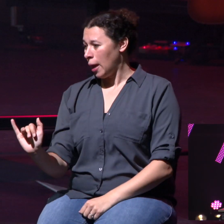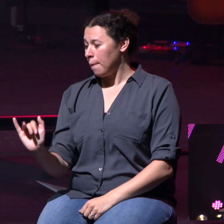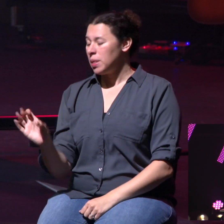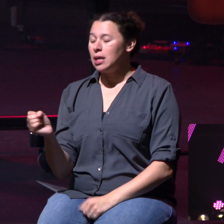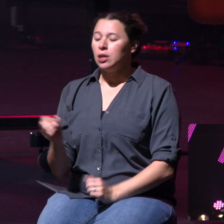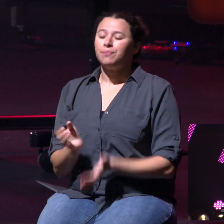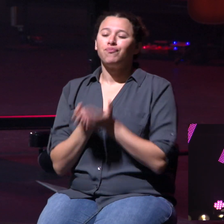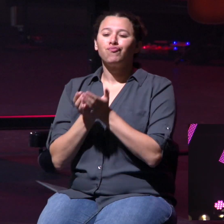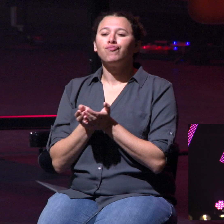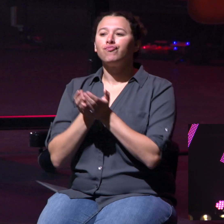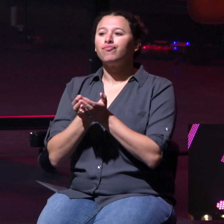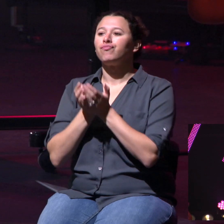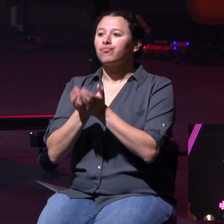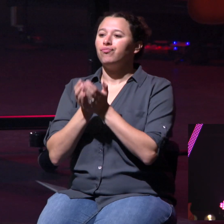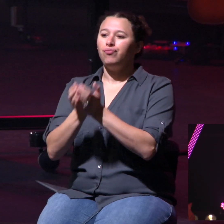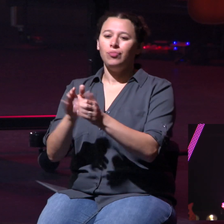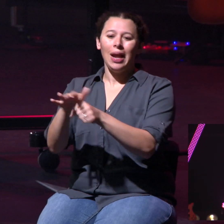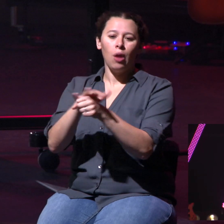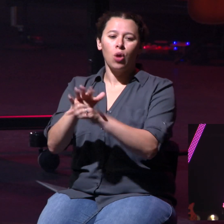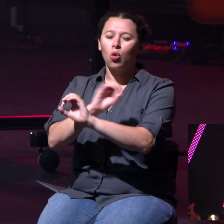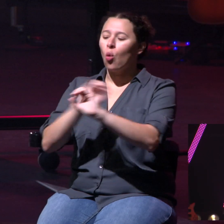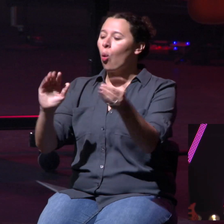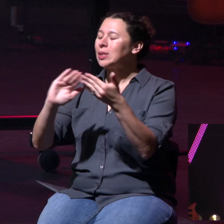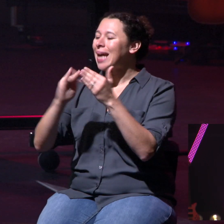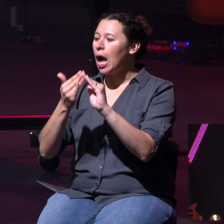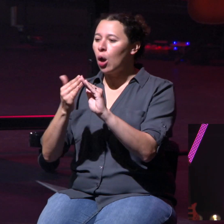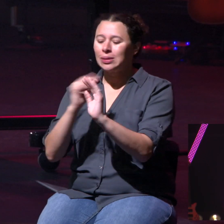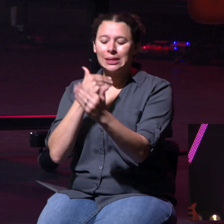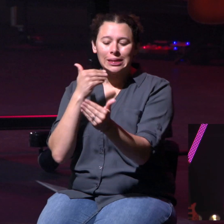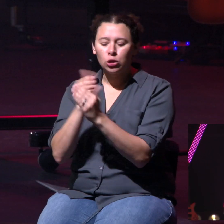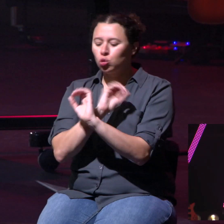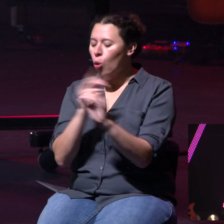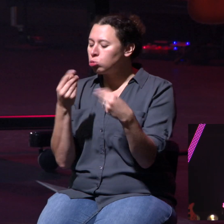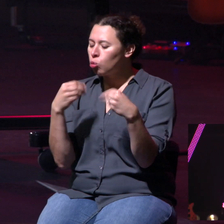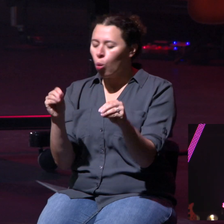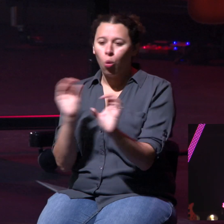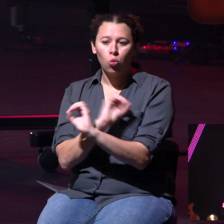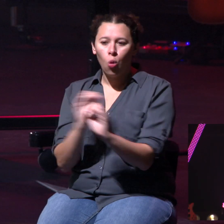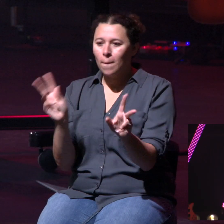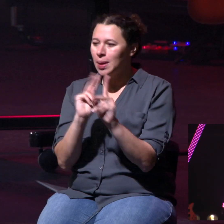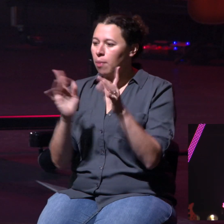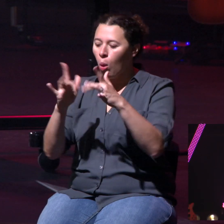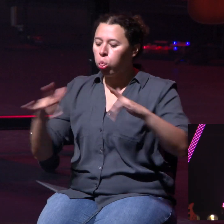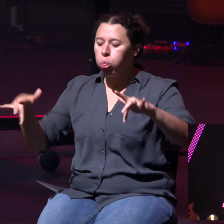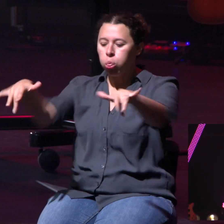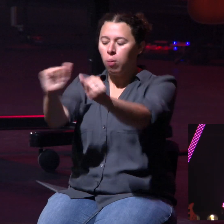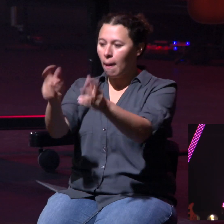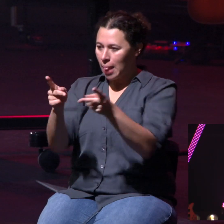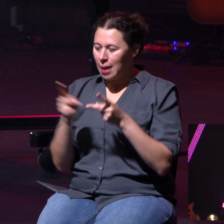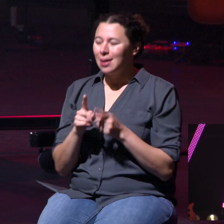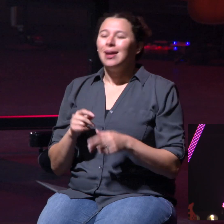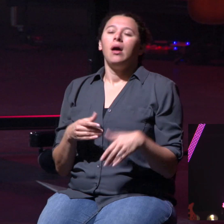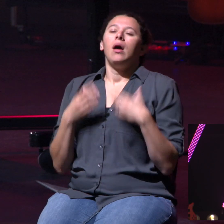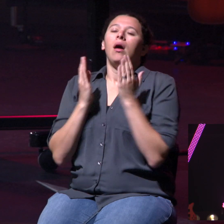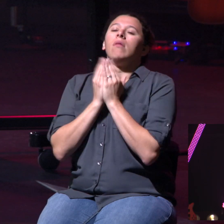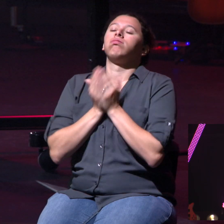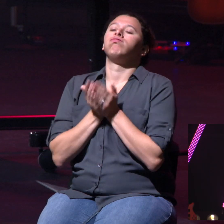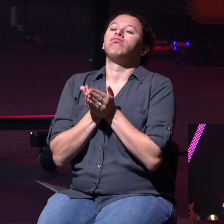this desert area, no towns in sight, no stores in sight, no people living here. They finally get to the other